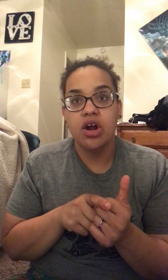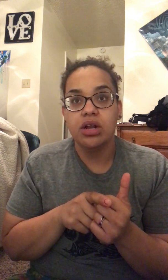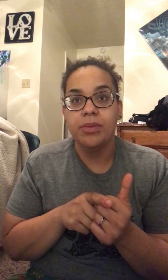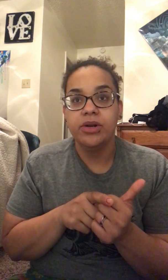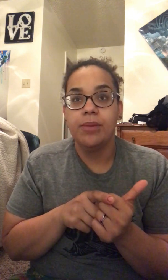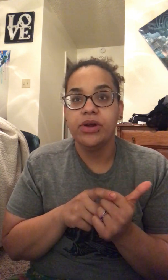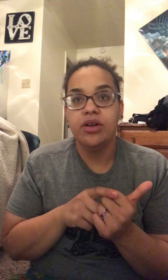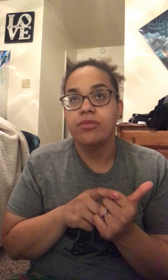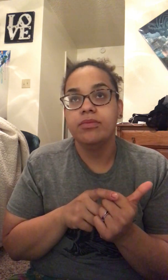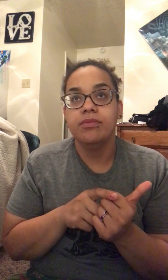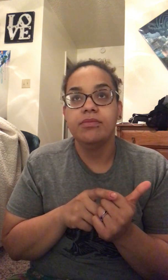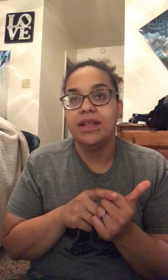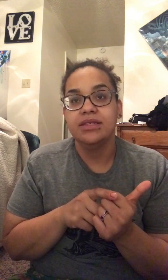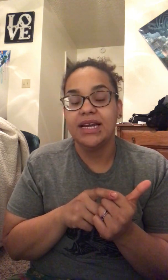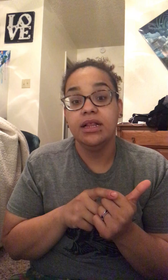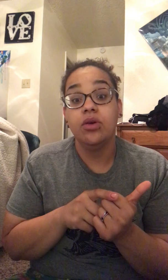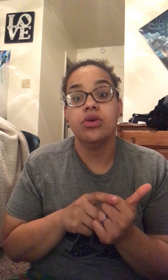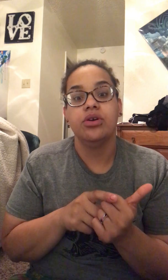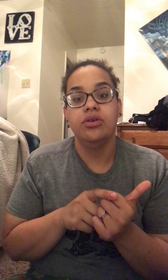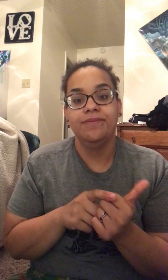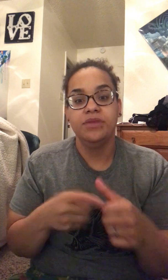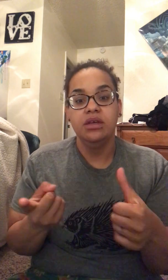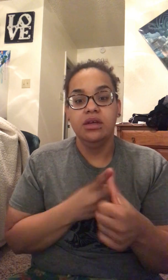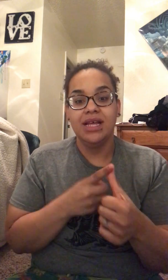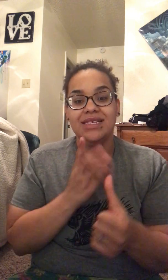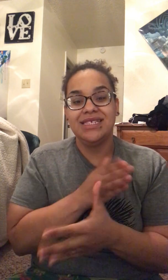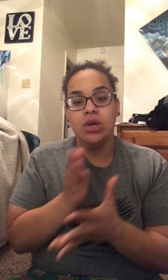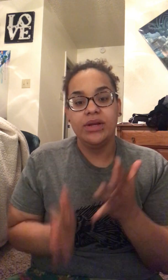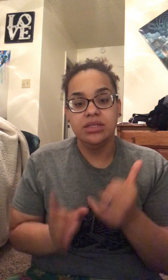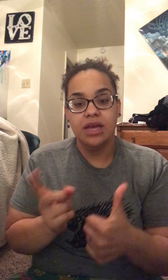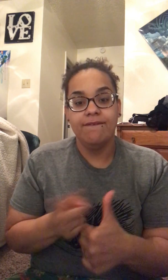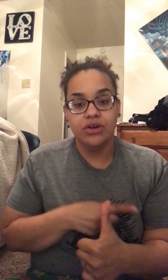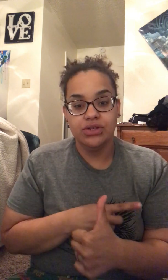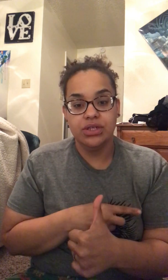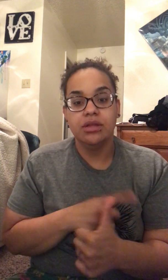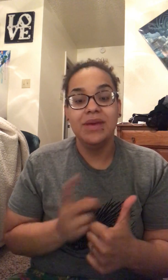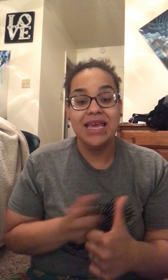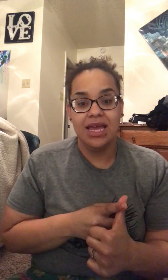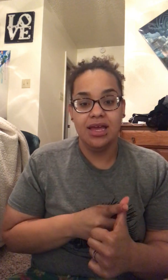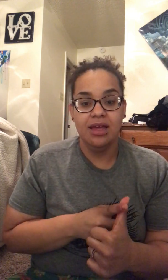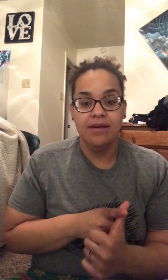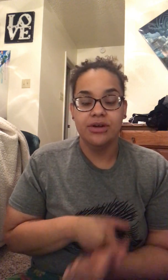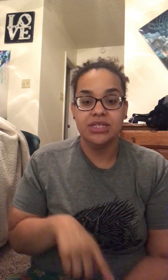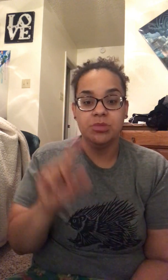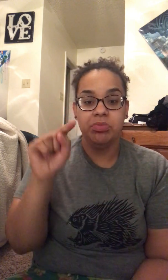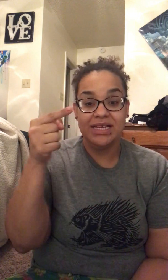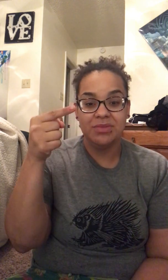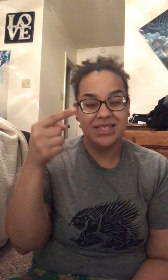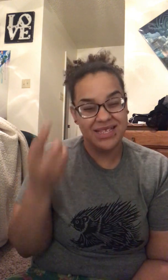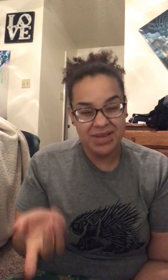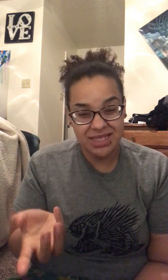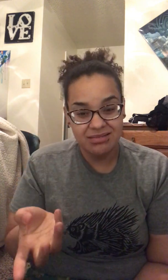cardinal number. I don't technically ordinal. That's a sequence, like first, beginning, versus placement. Does that make sense?